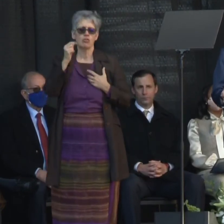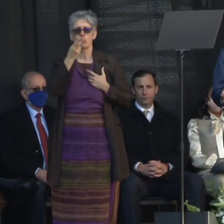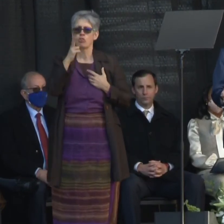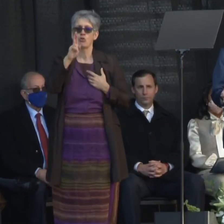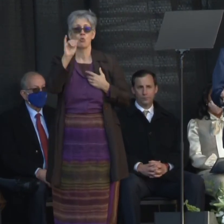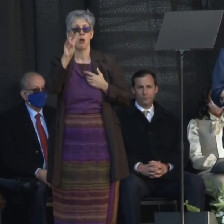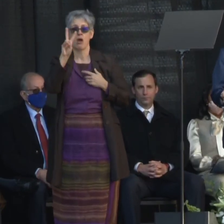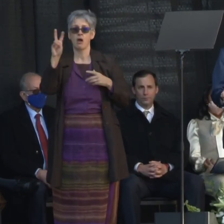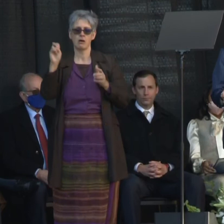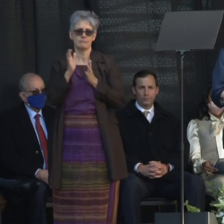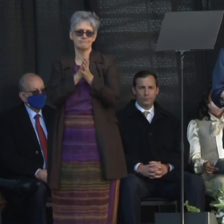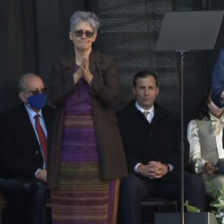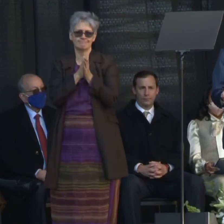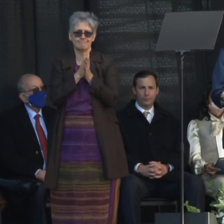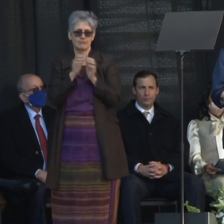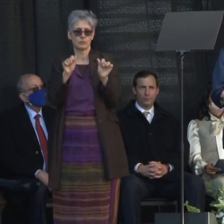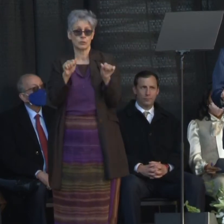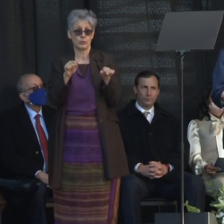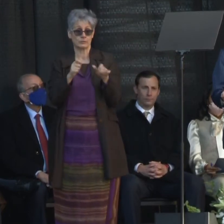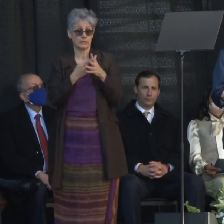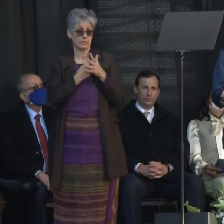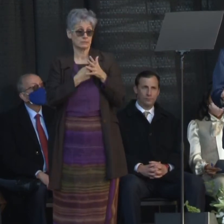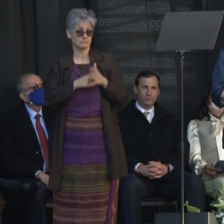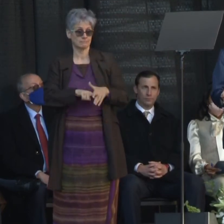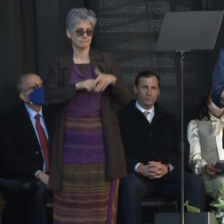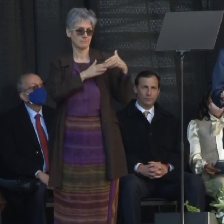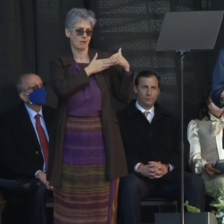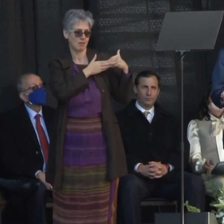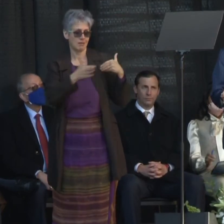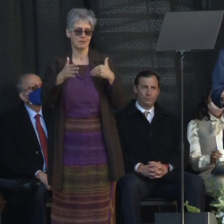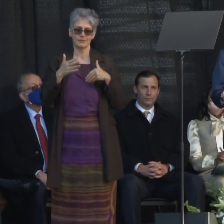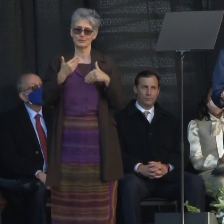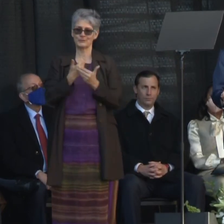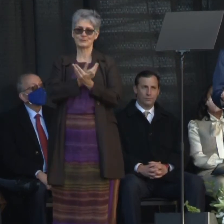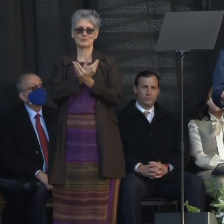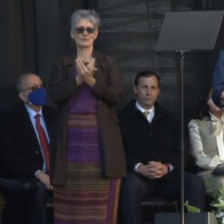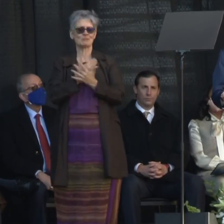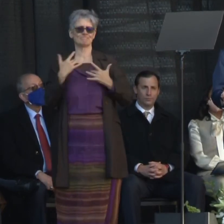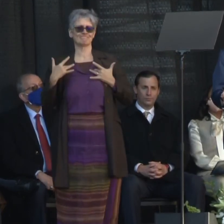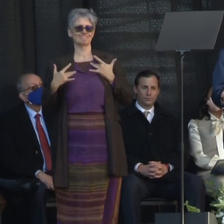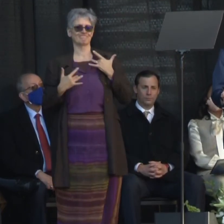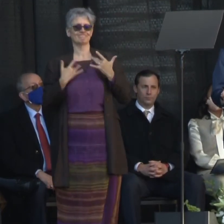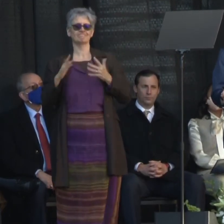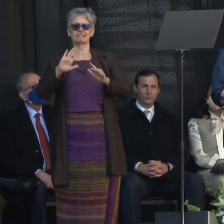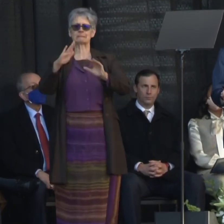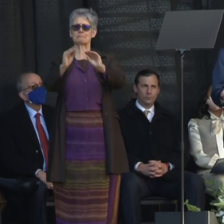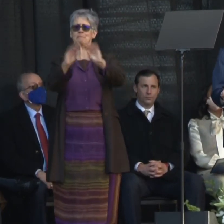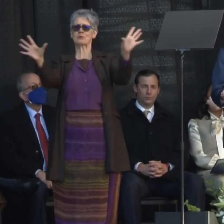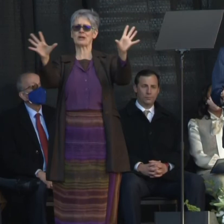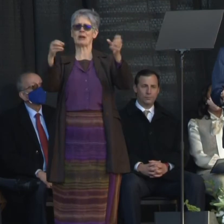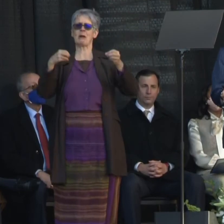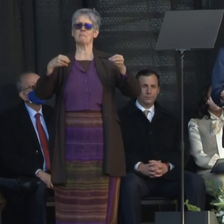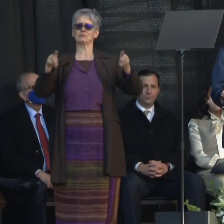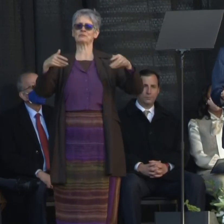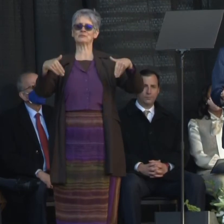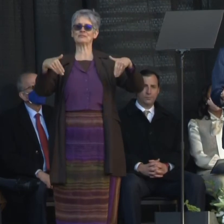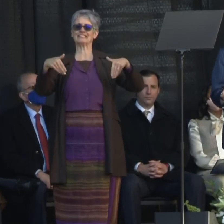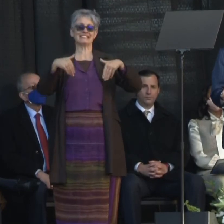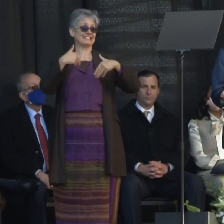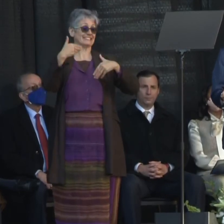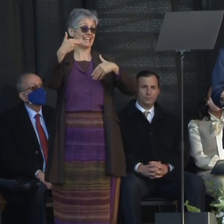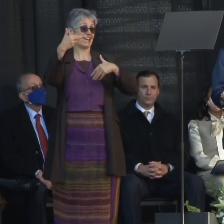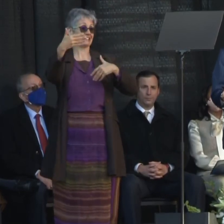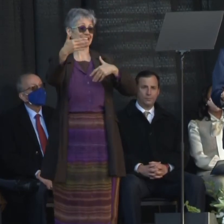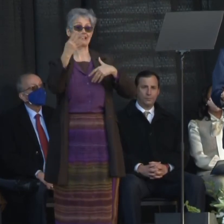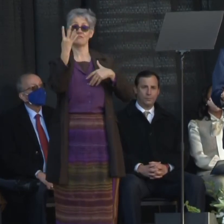chapter in Columbia, and I can't help but be excited. The sense of opportunity seems brighter than ever. The next 4 years will be